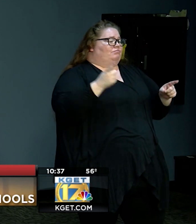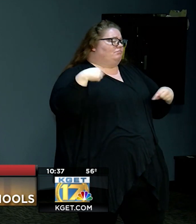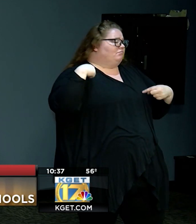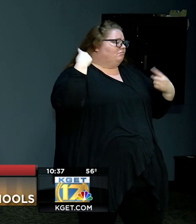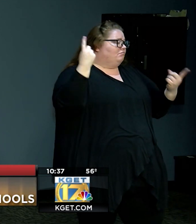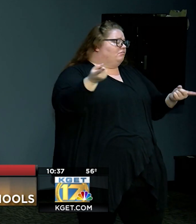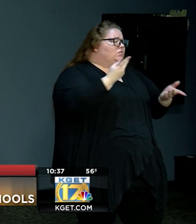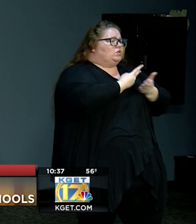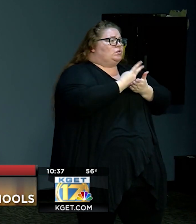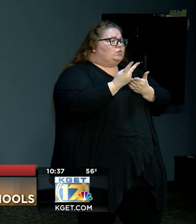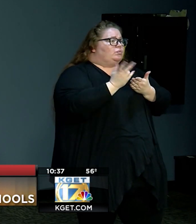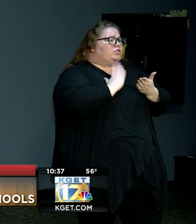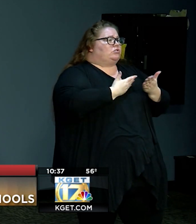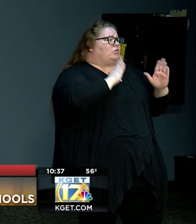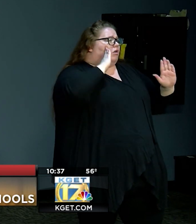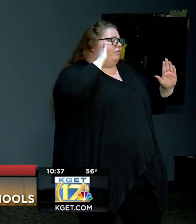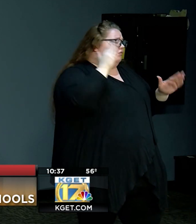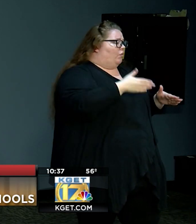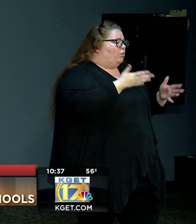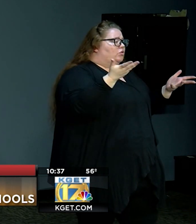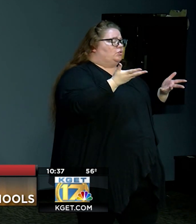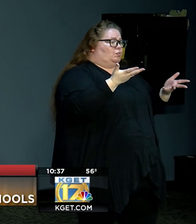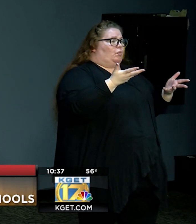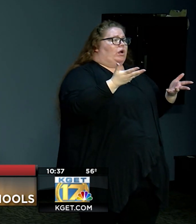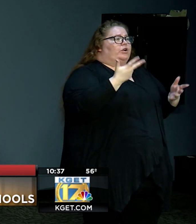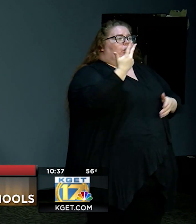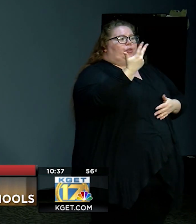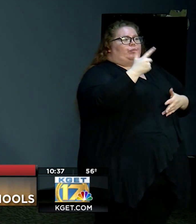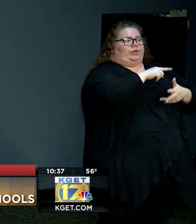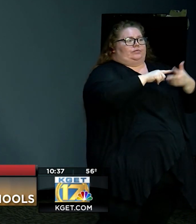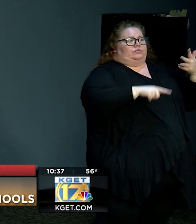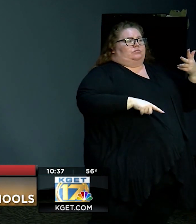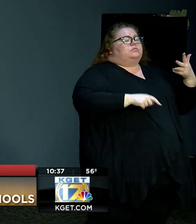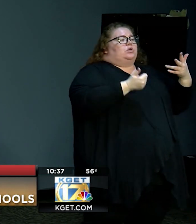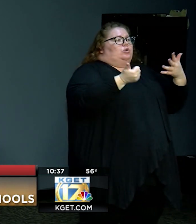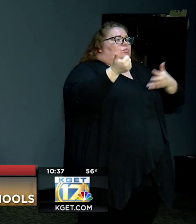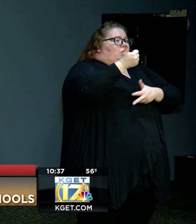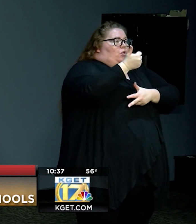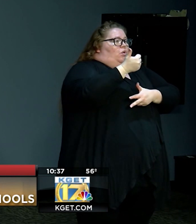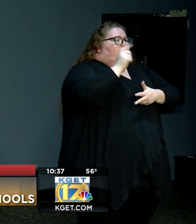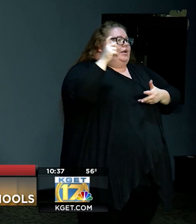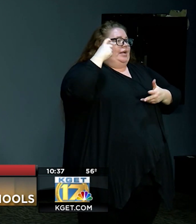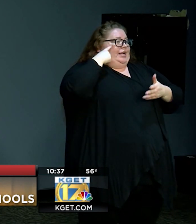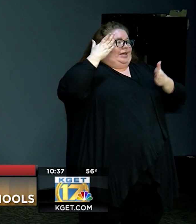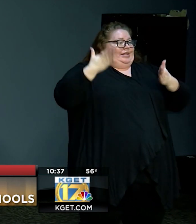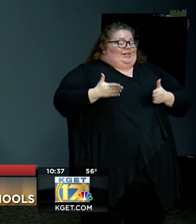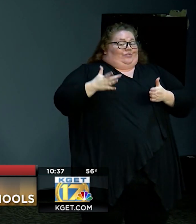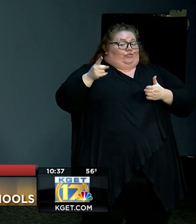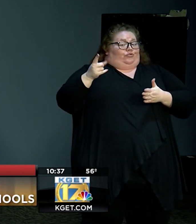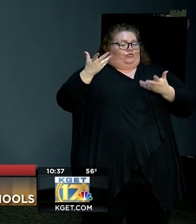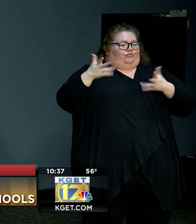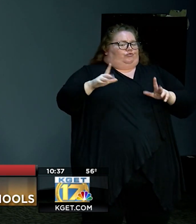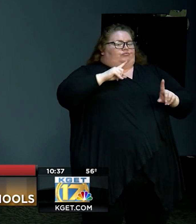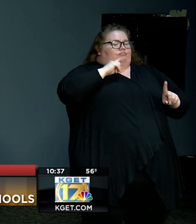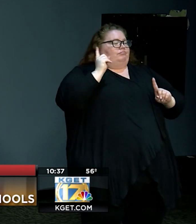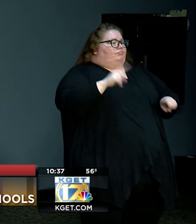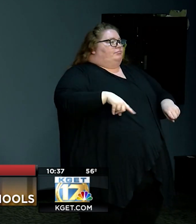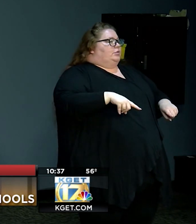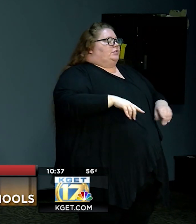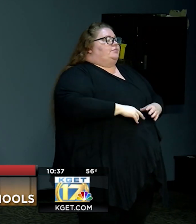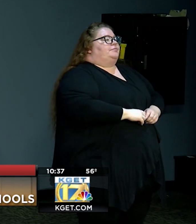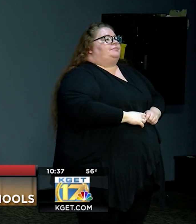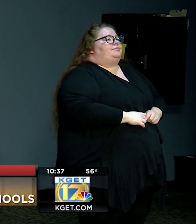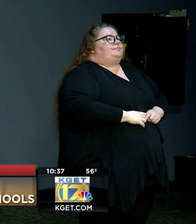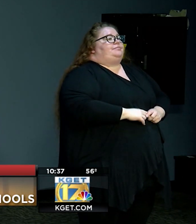efforts and focus has been on ensuring the 3 priorities that the governor outlined in his executive order.